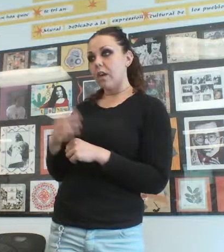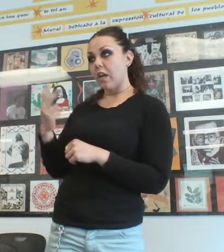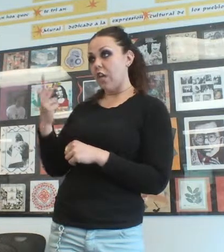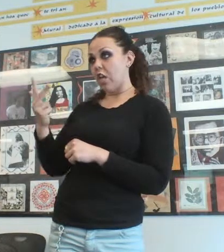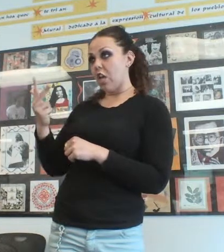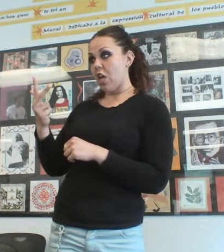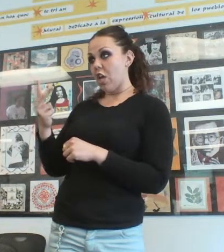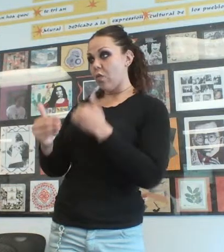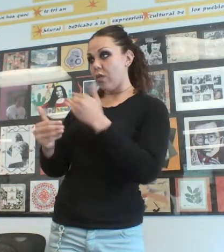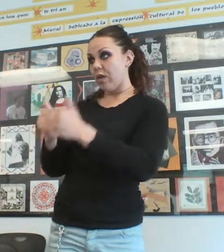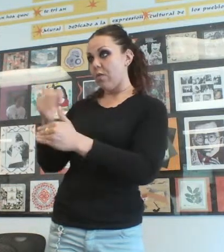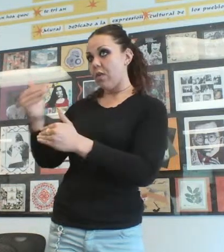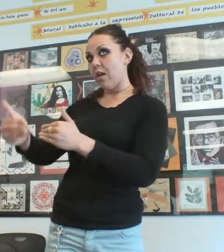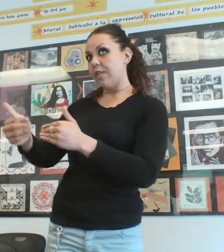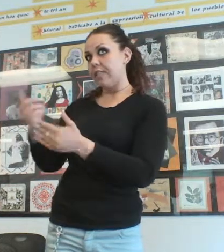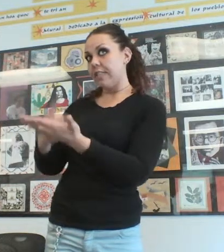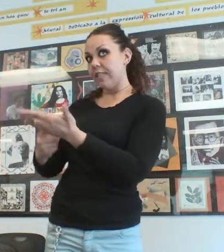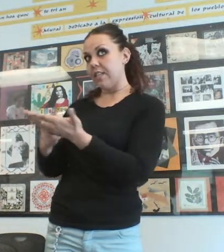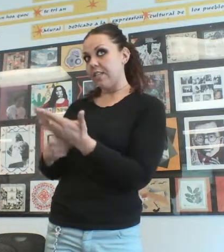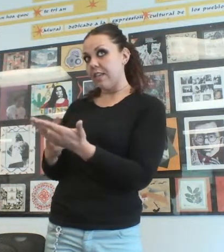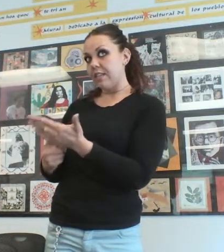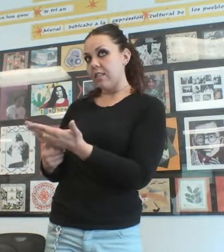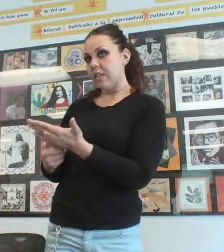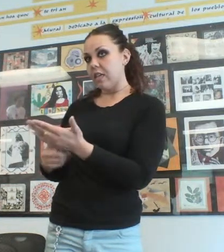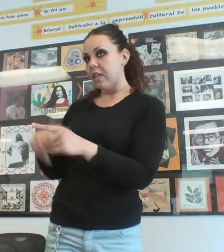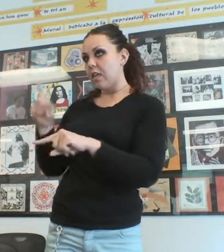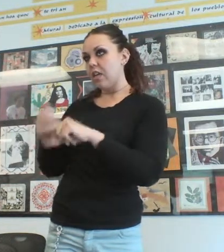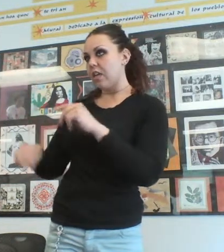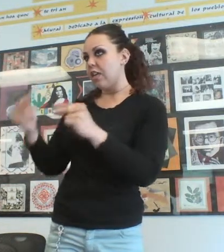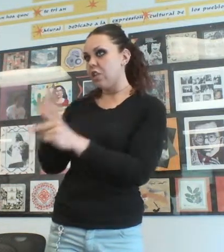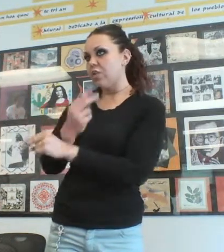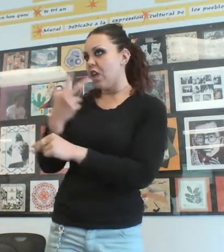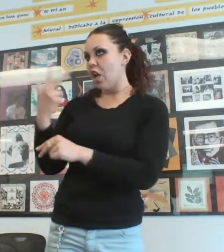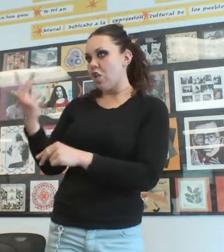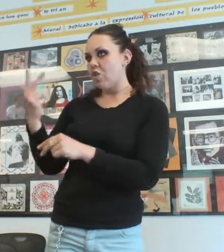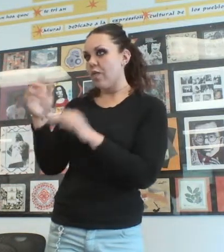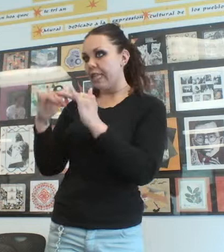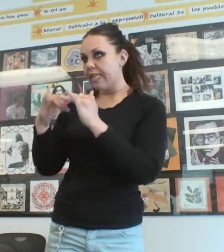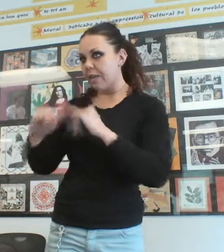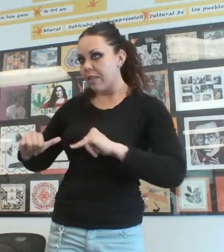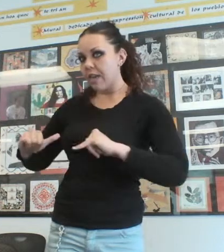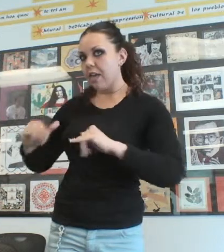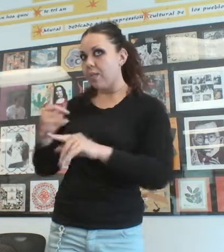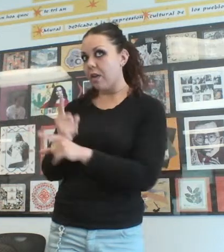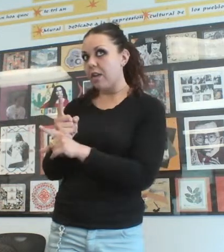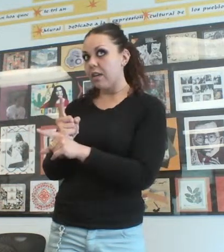you're talking about, you can't use all 3 of them at the same time. You're telling us that these are the 3 and we have